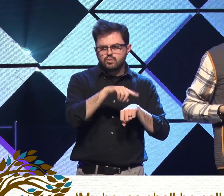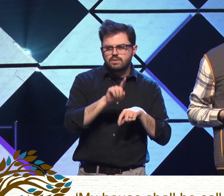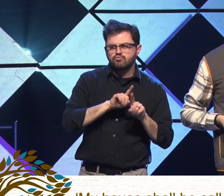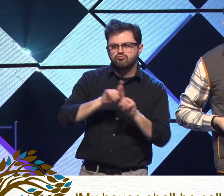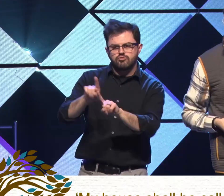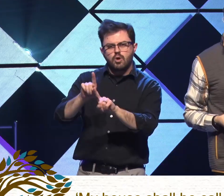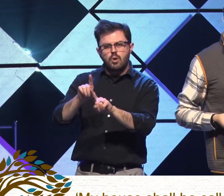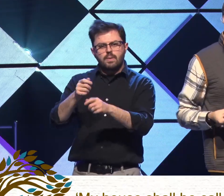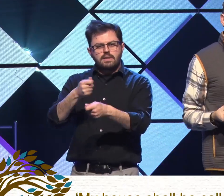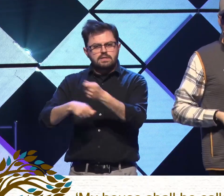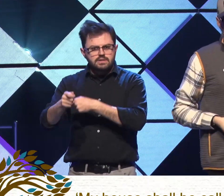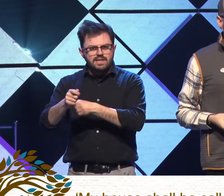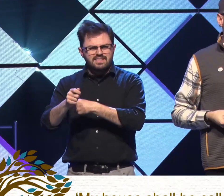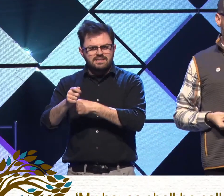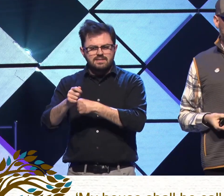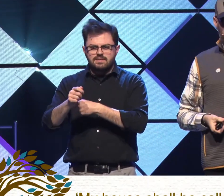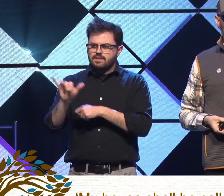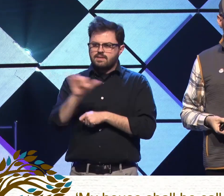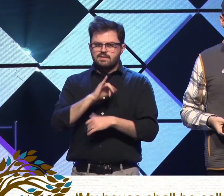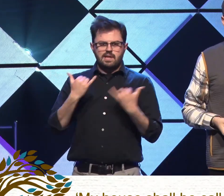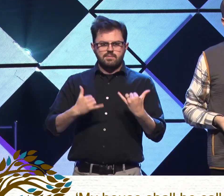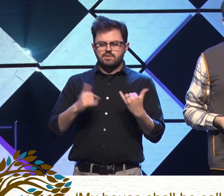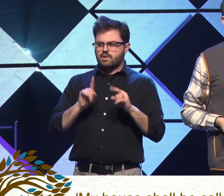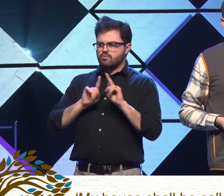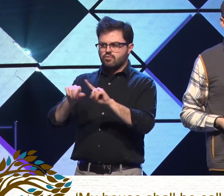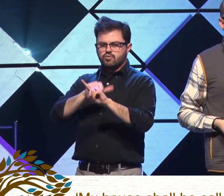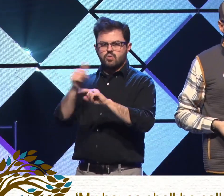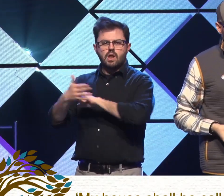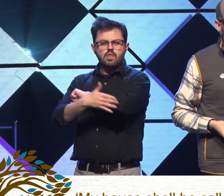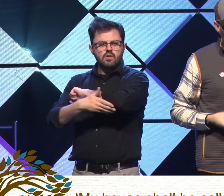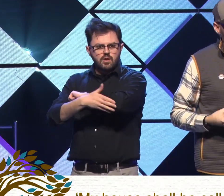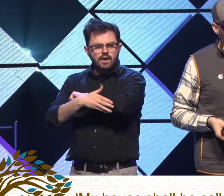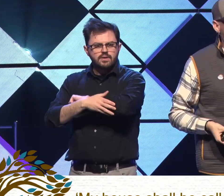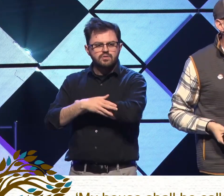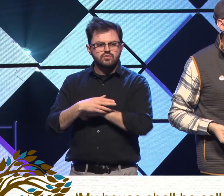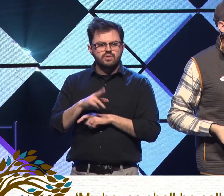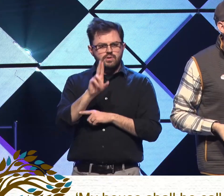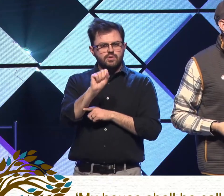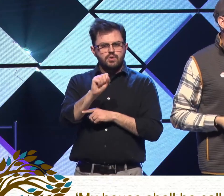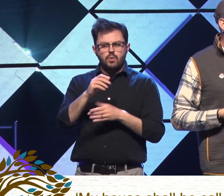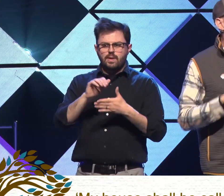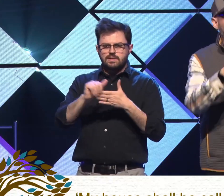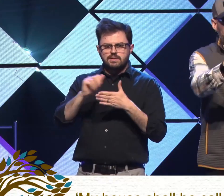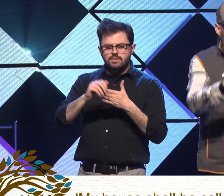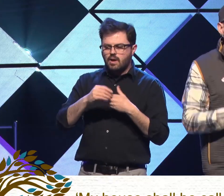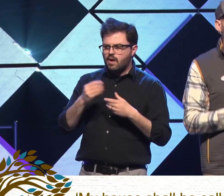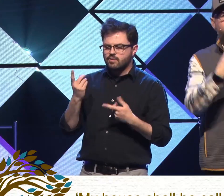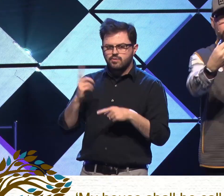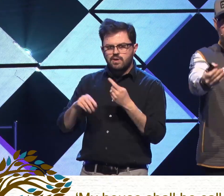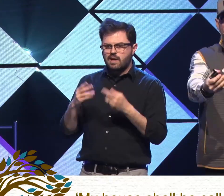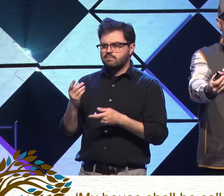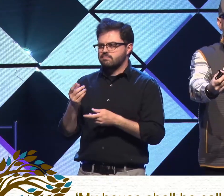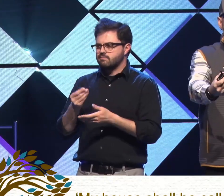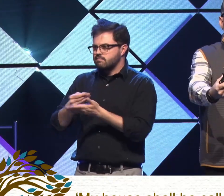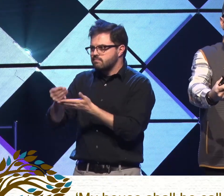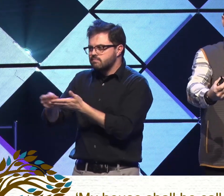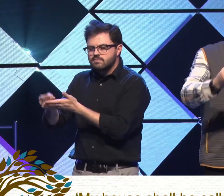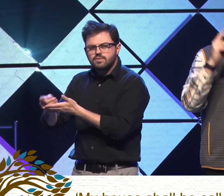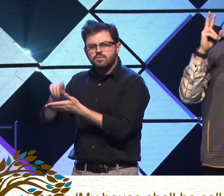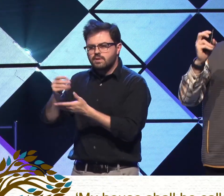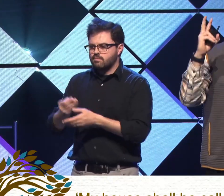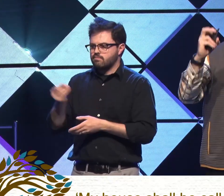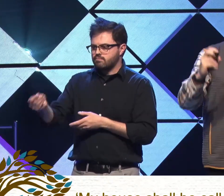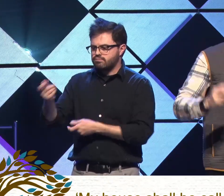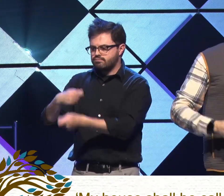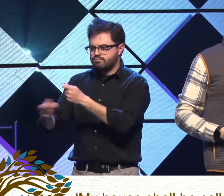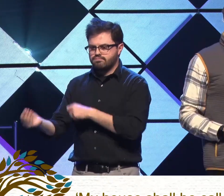you went and traveled to another nation, they're not going to take the they'll take the US dollar, most of the ones, but they're going to exchange it, right? And